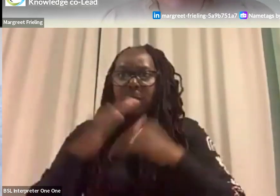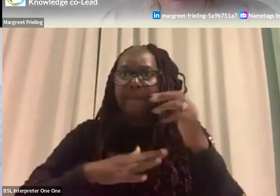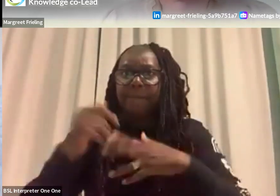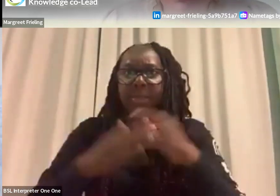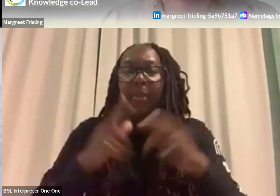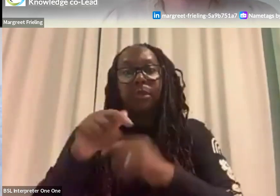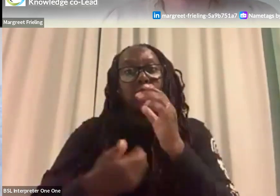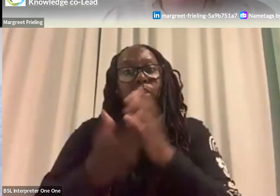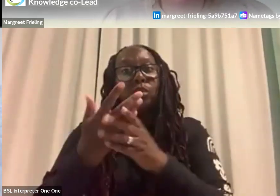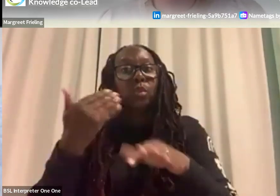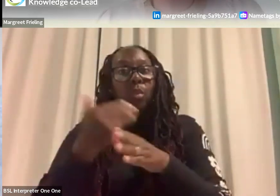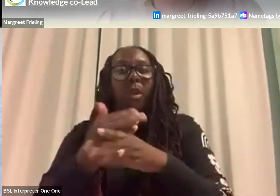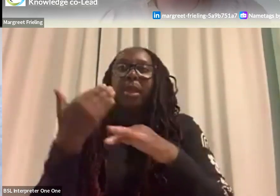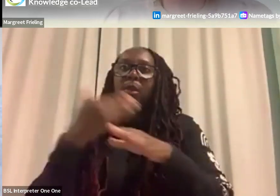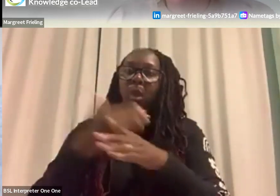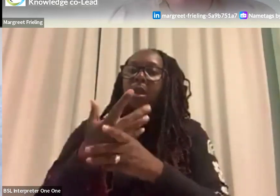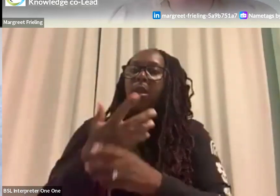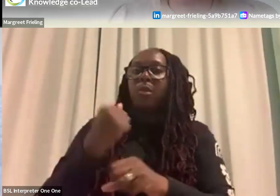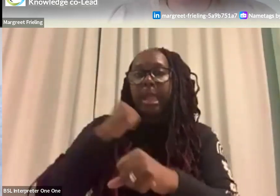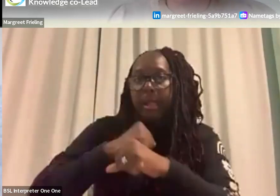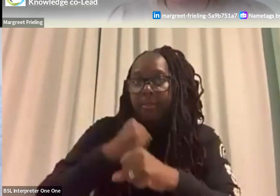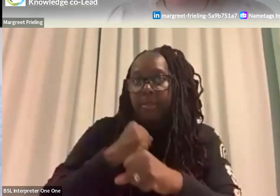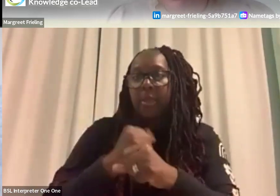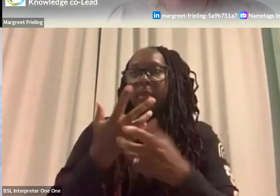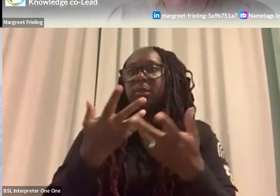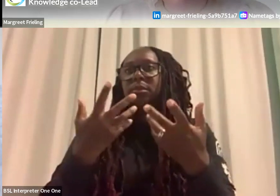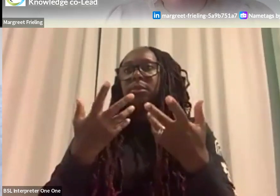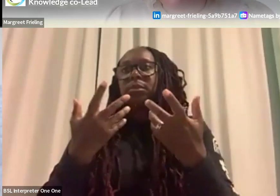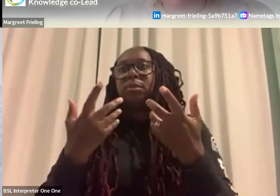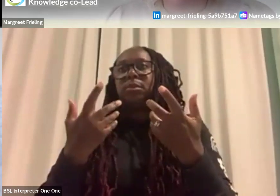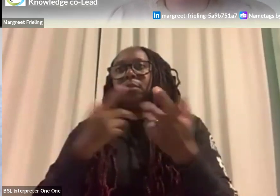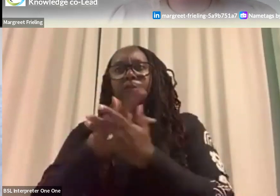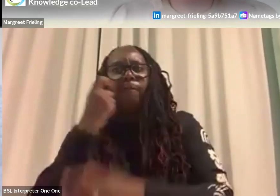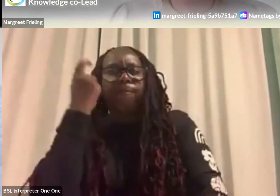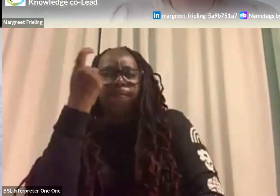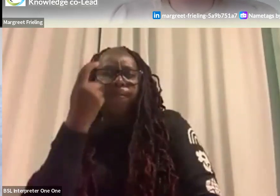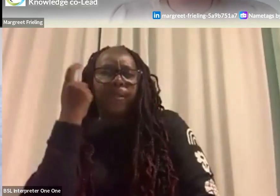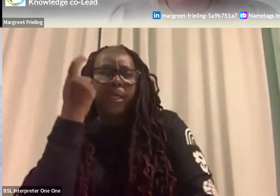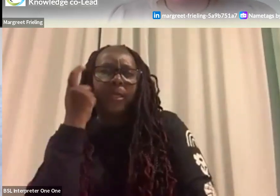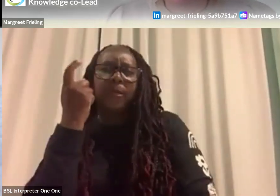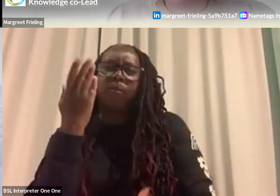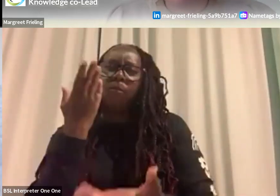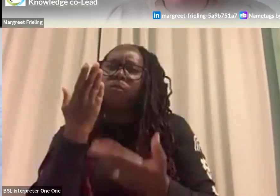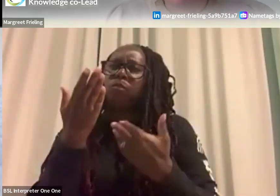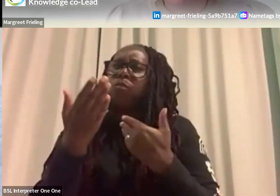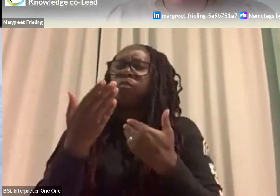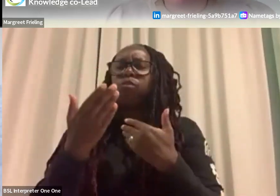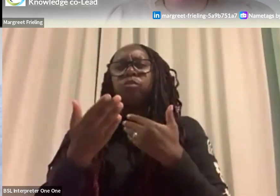new way of working within government. So how to build that capacity within government to think in more holistic